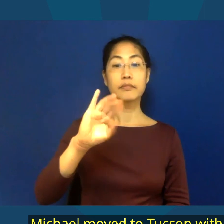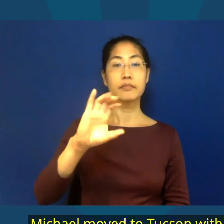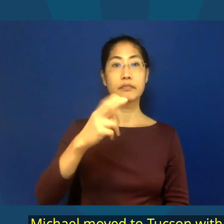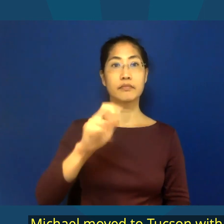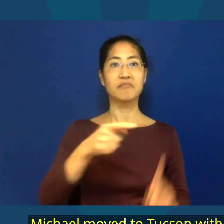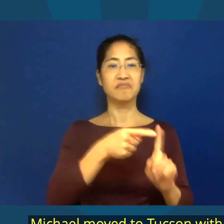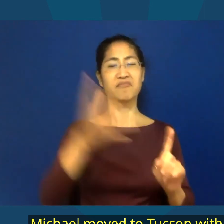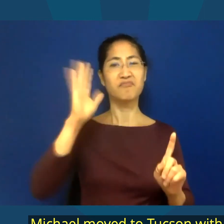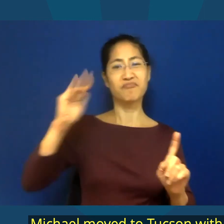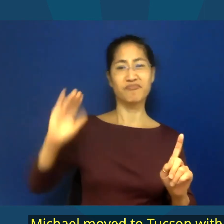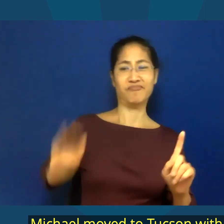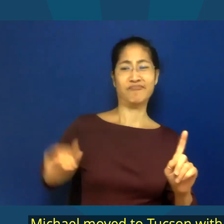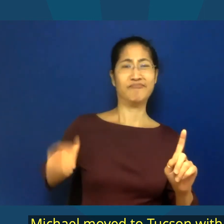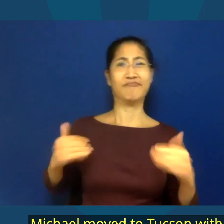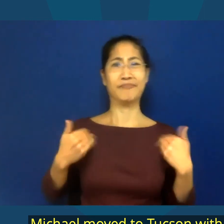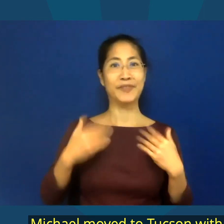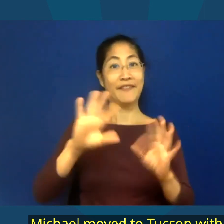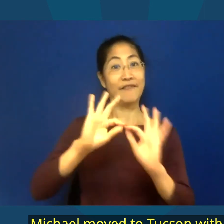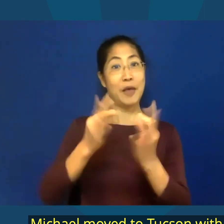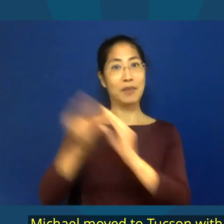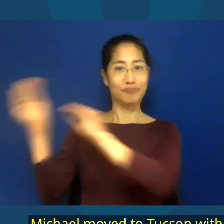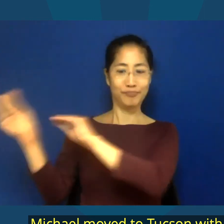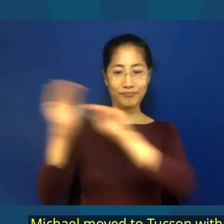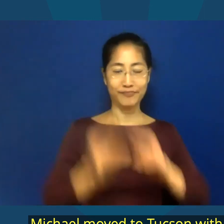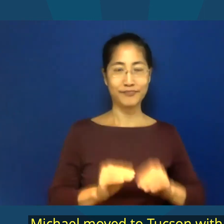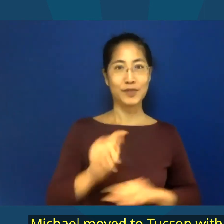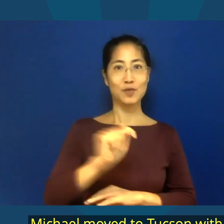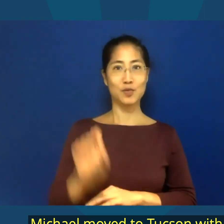Michael moved to Tucson with his family at an early age.